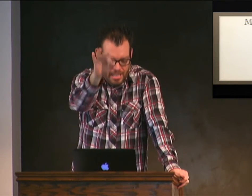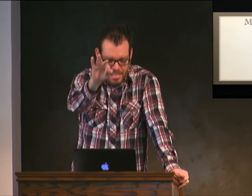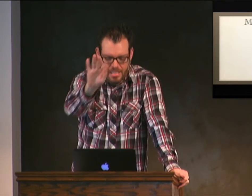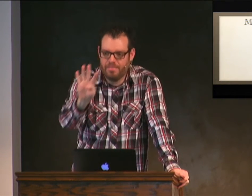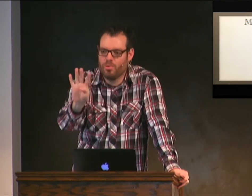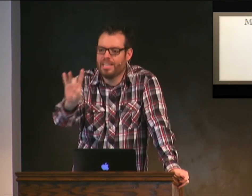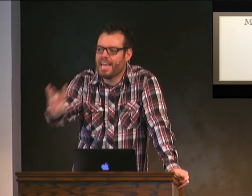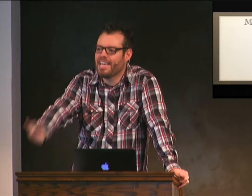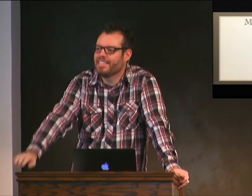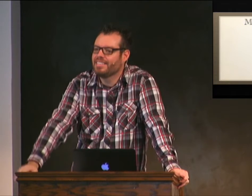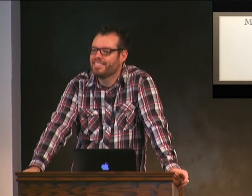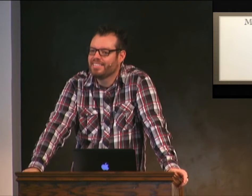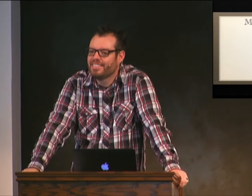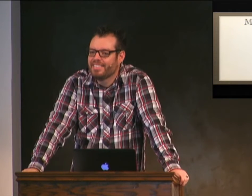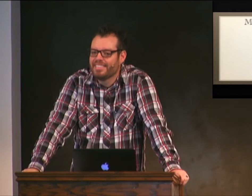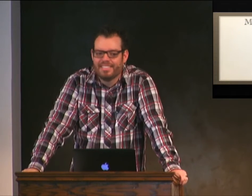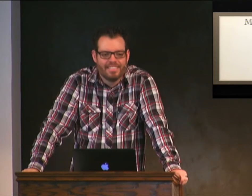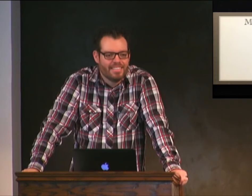May 14,